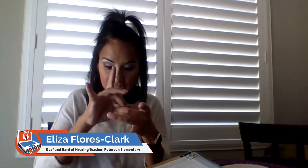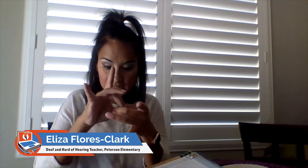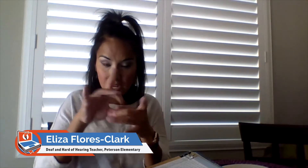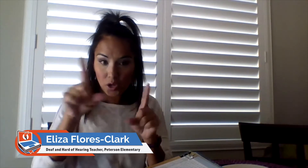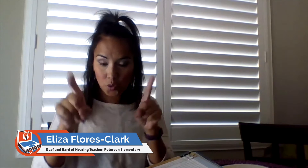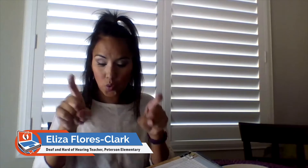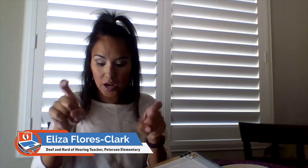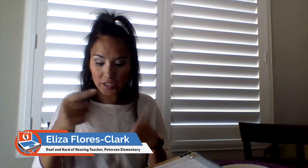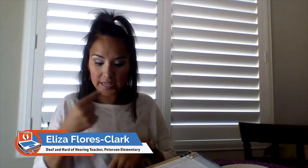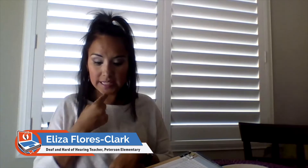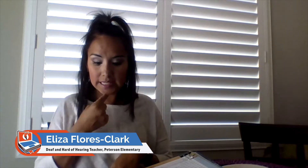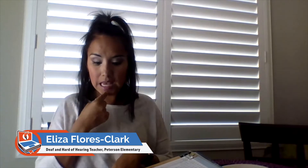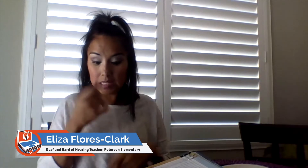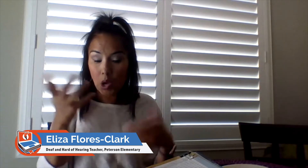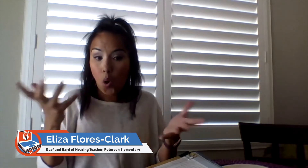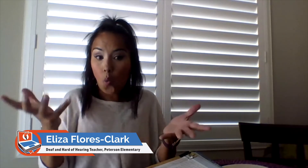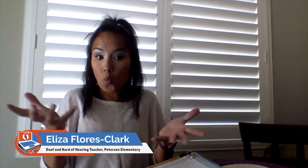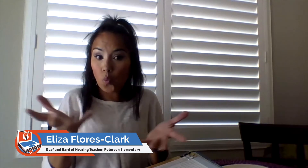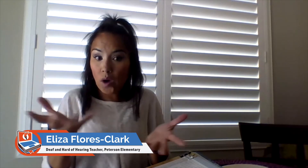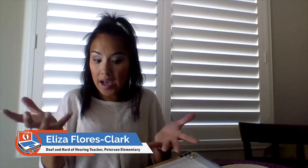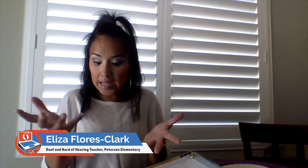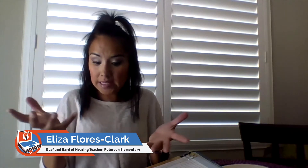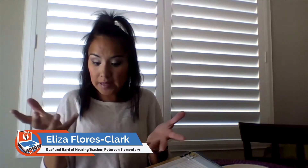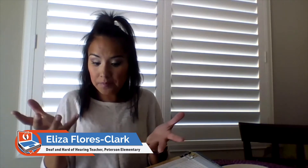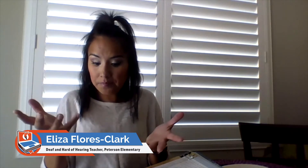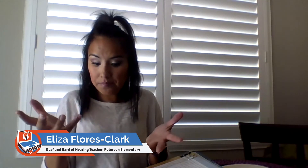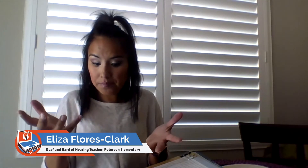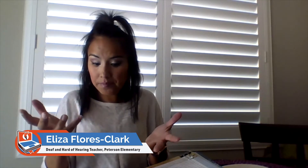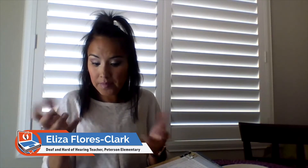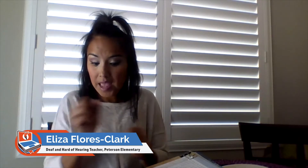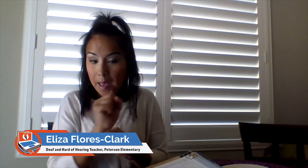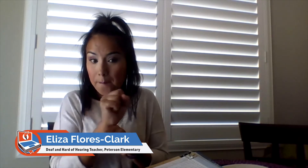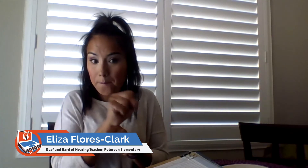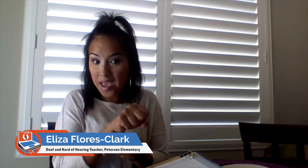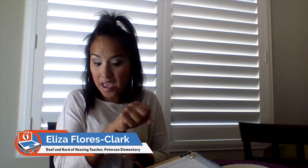connection question, it says, what make